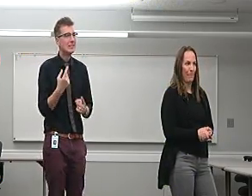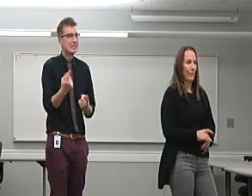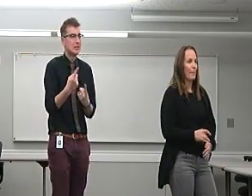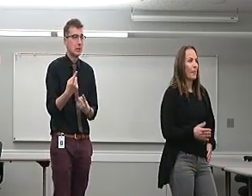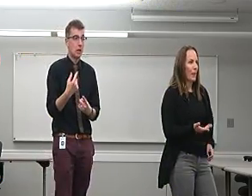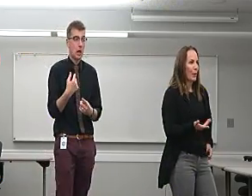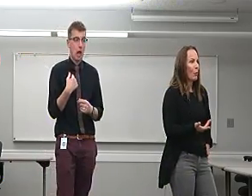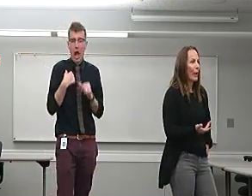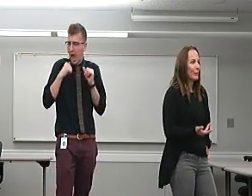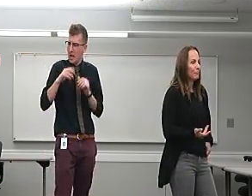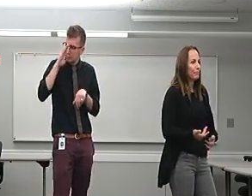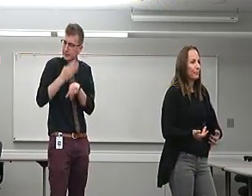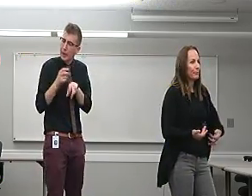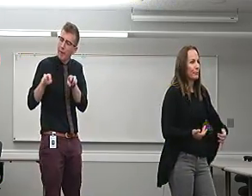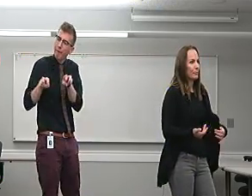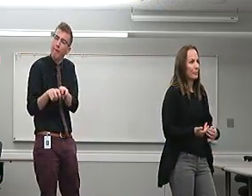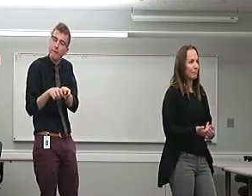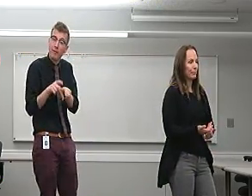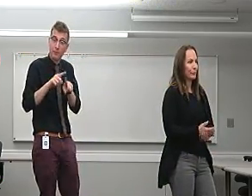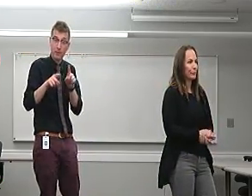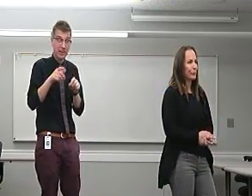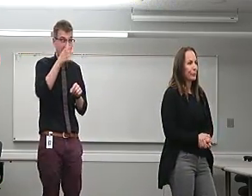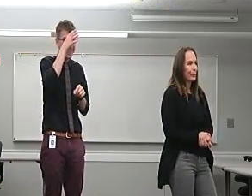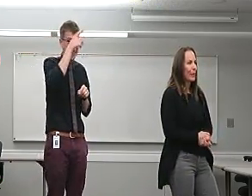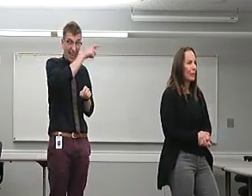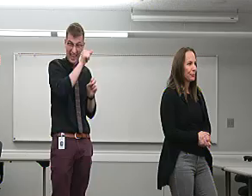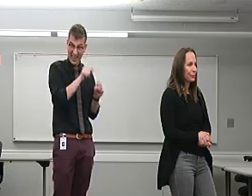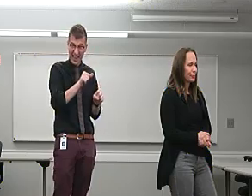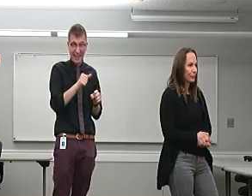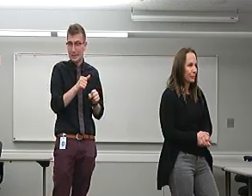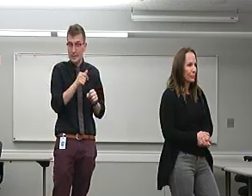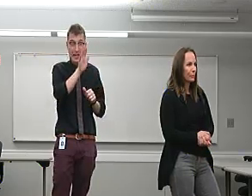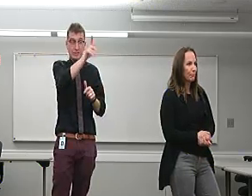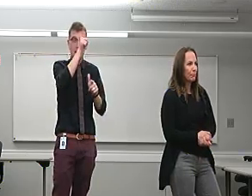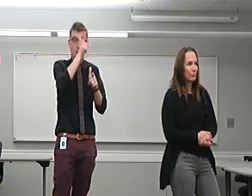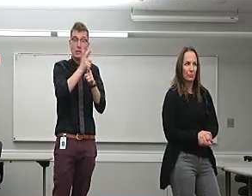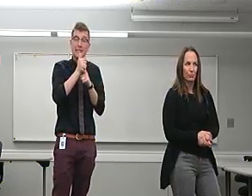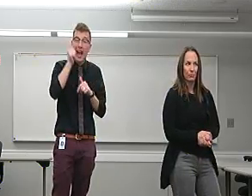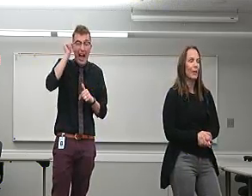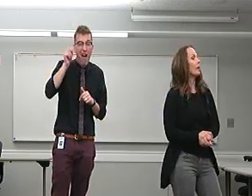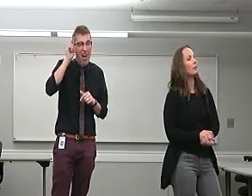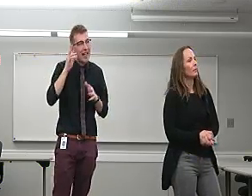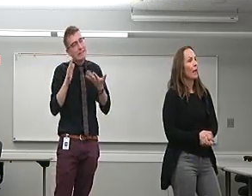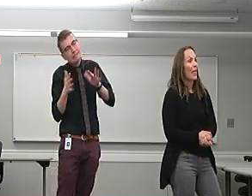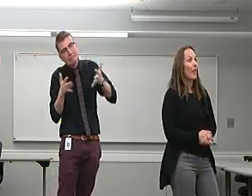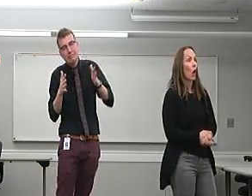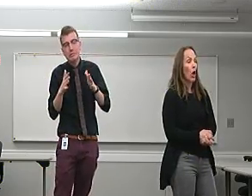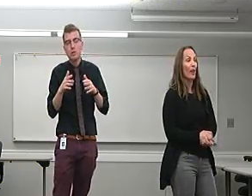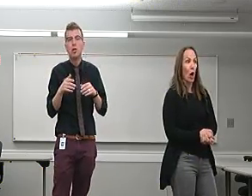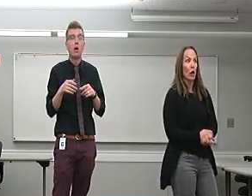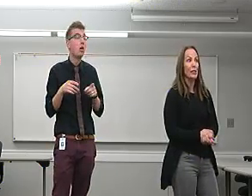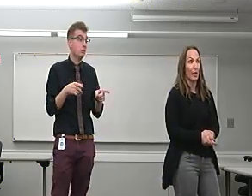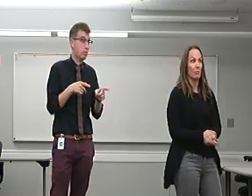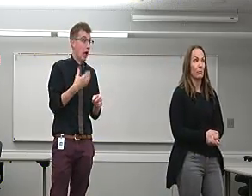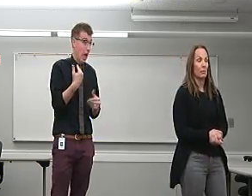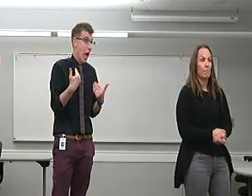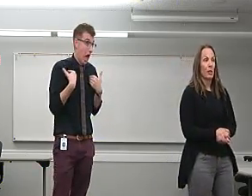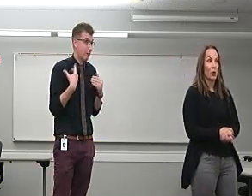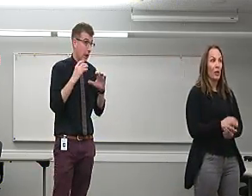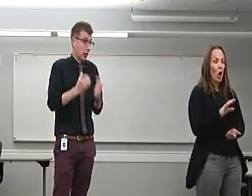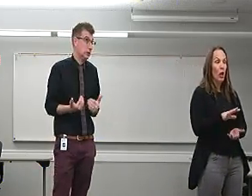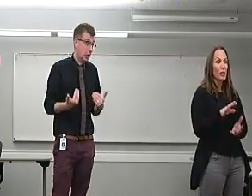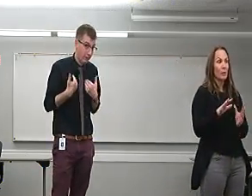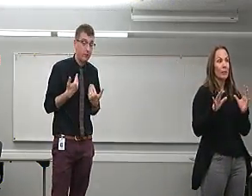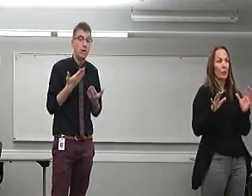Right. But his dad, hi there. Yeah. His brothers and sisters, Okay. There are some. So there are some